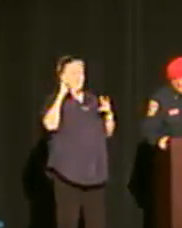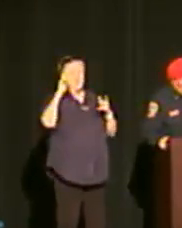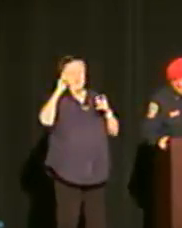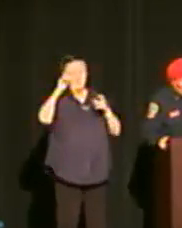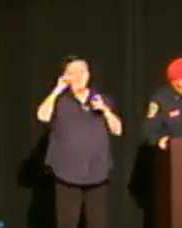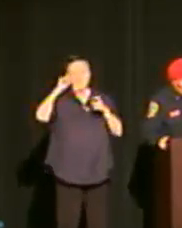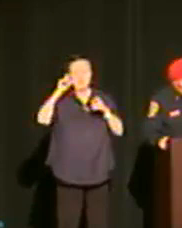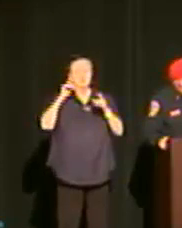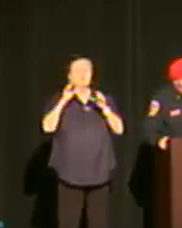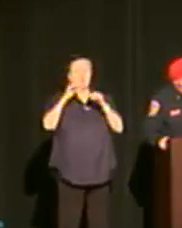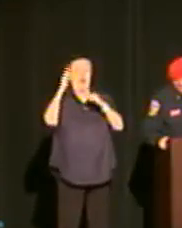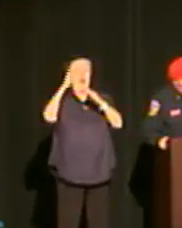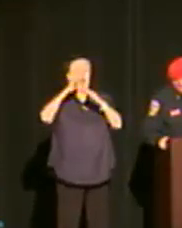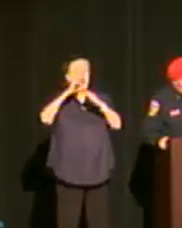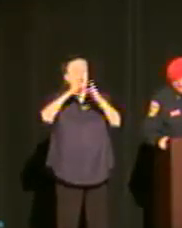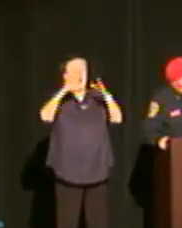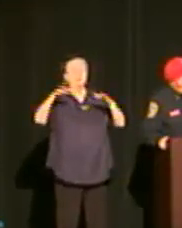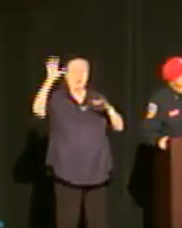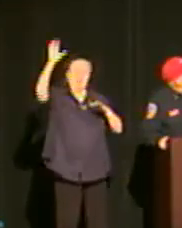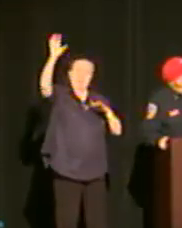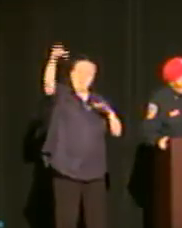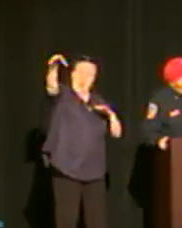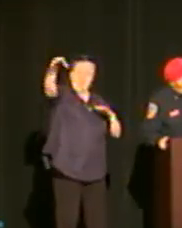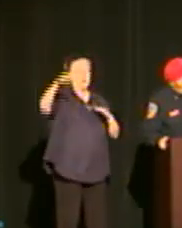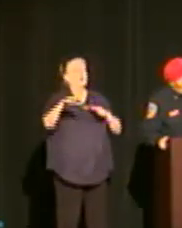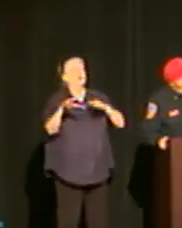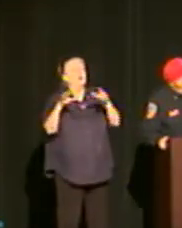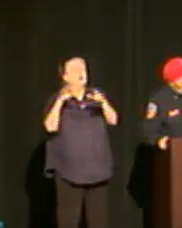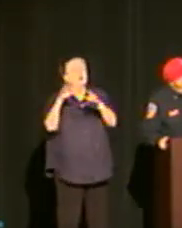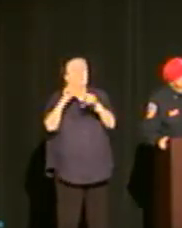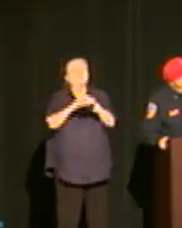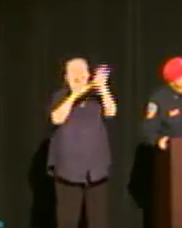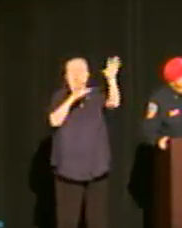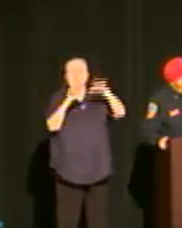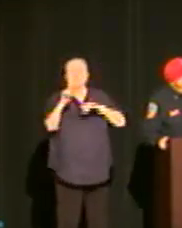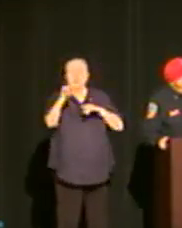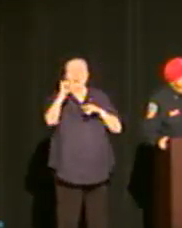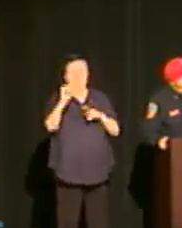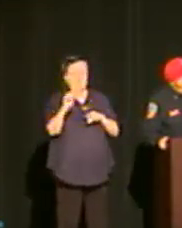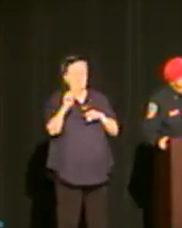top right. It's Mountain Drive.